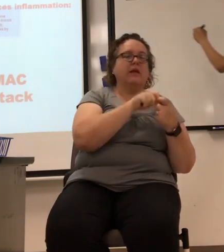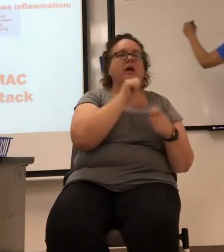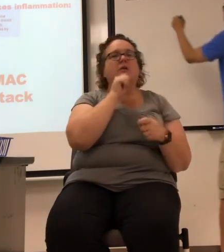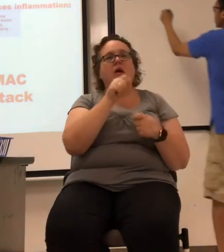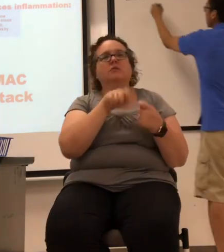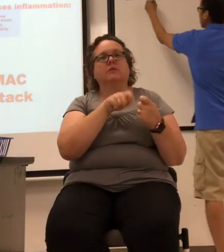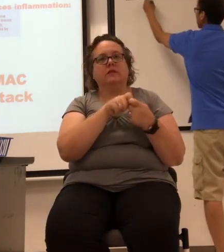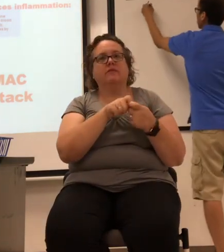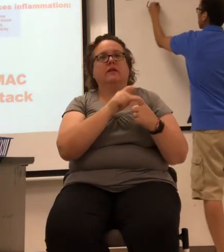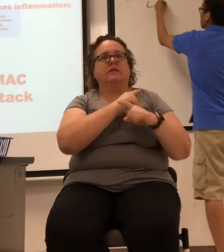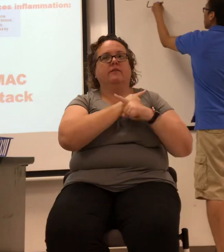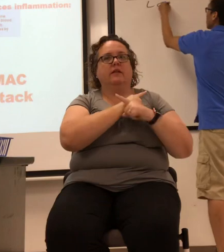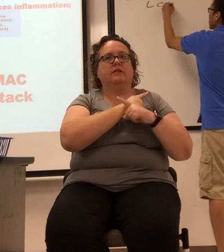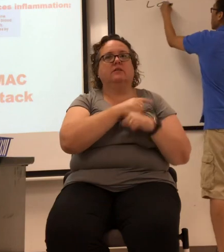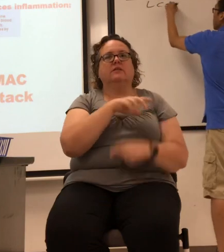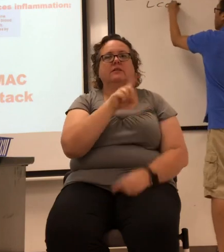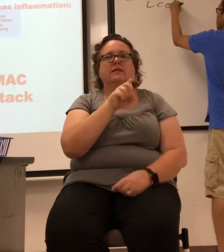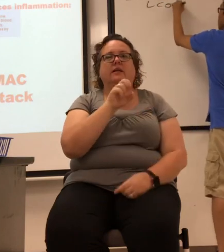know.